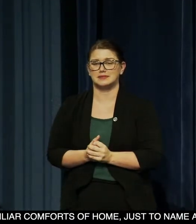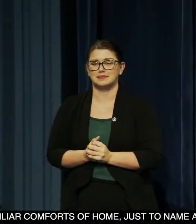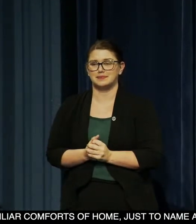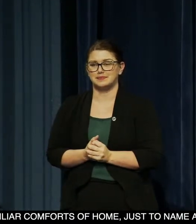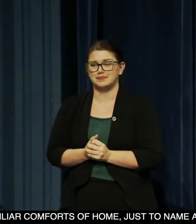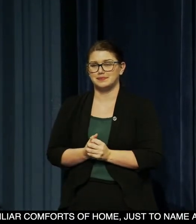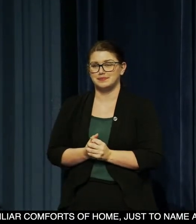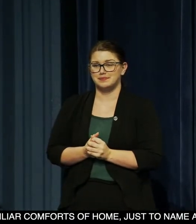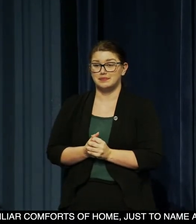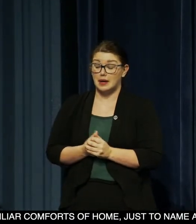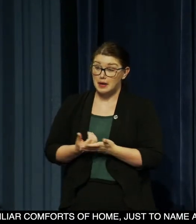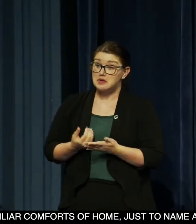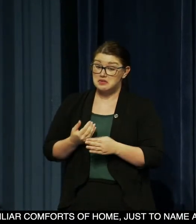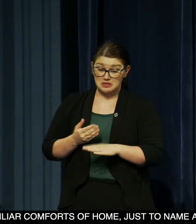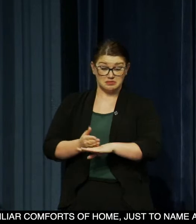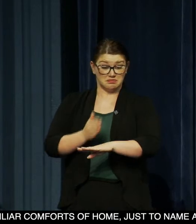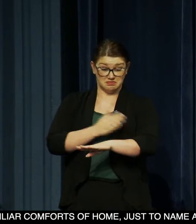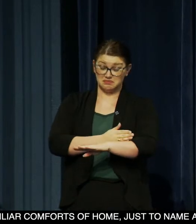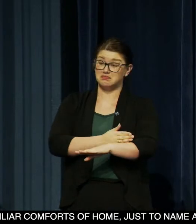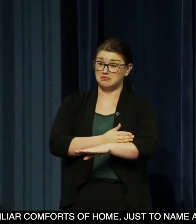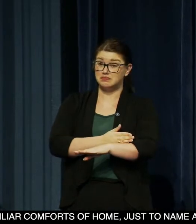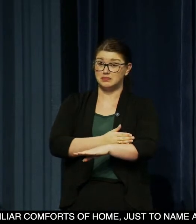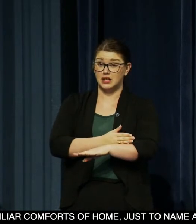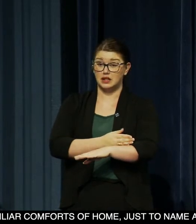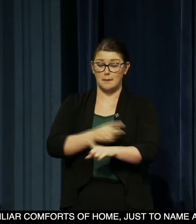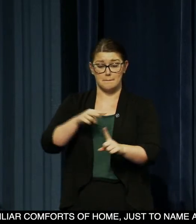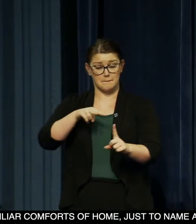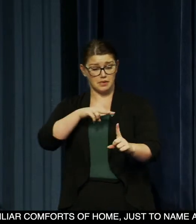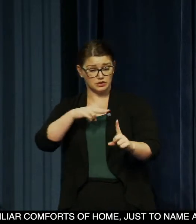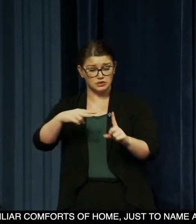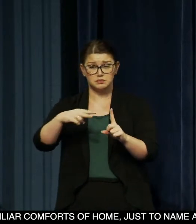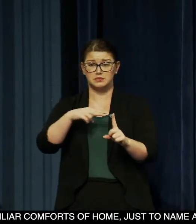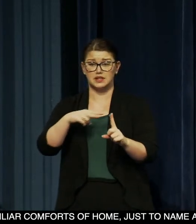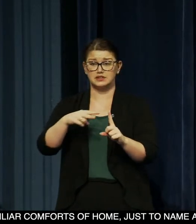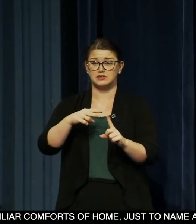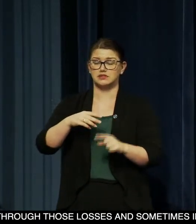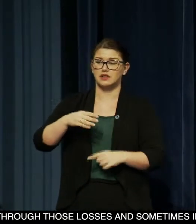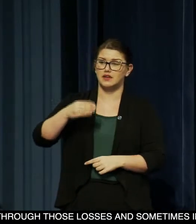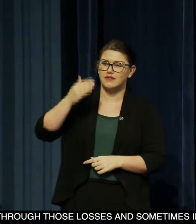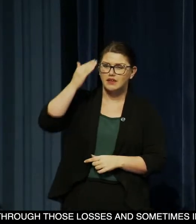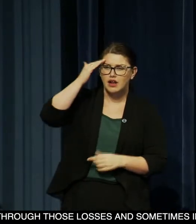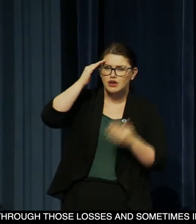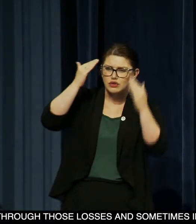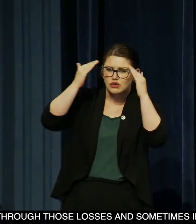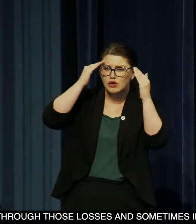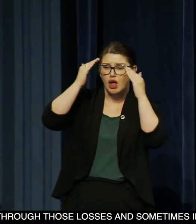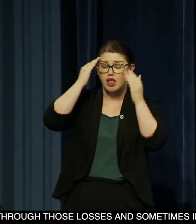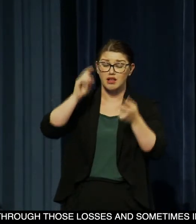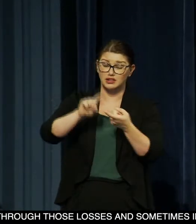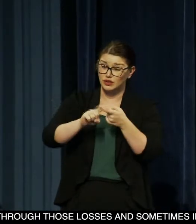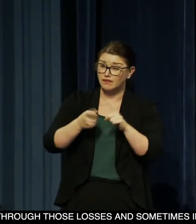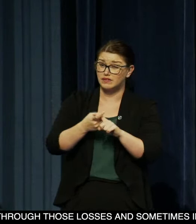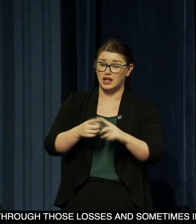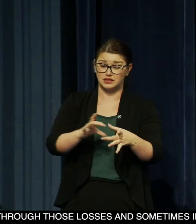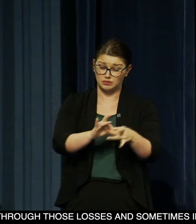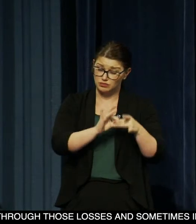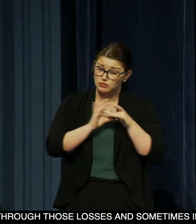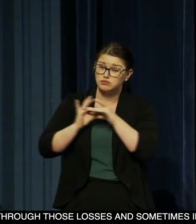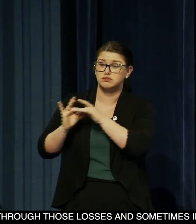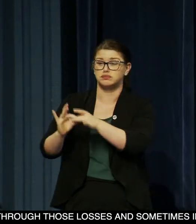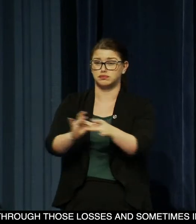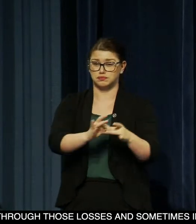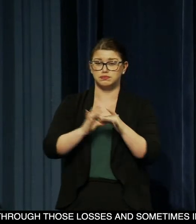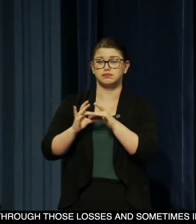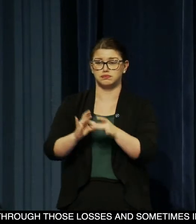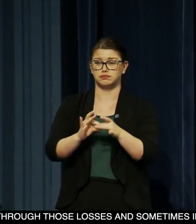we have also gained perspective, knowledge, friends, and for some, new family